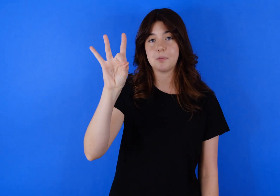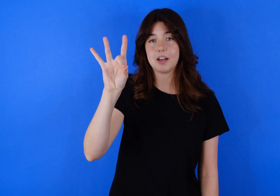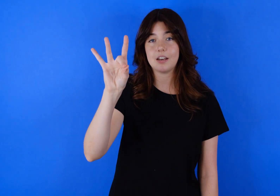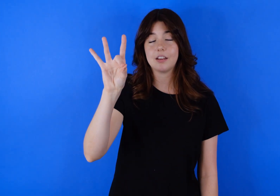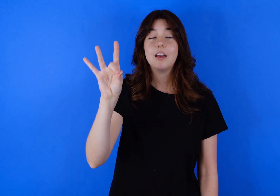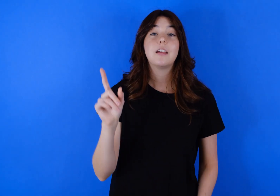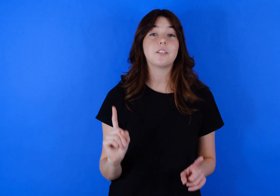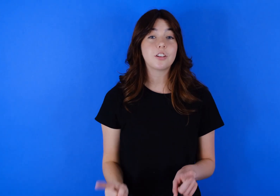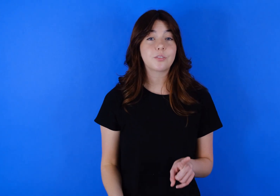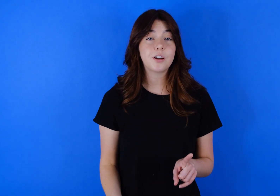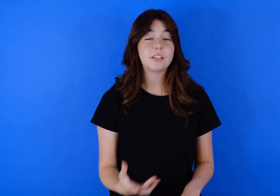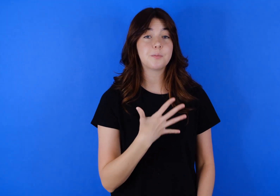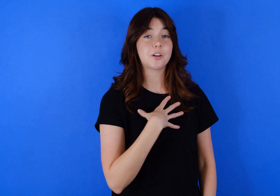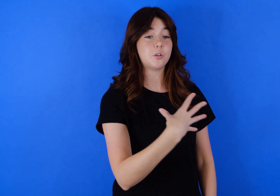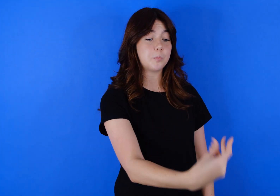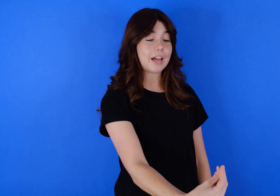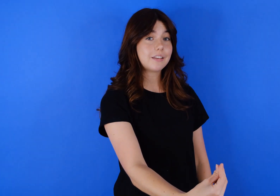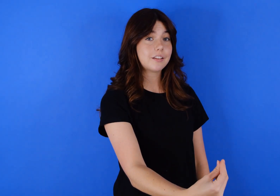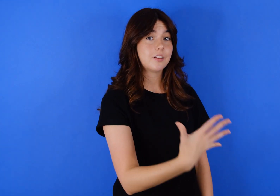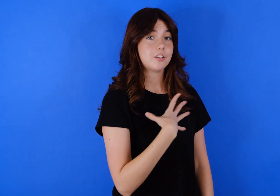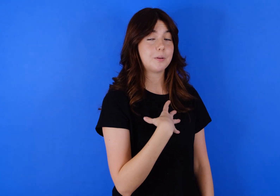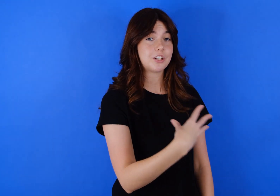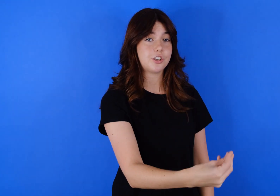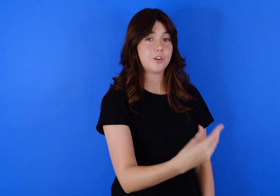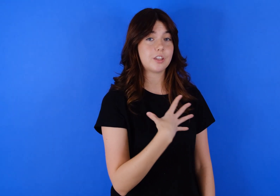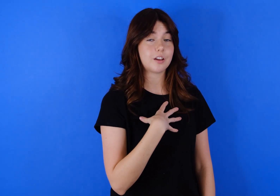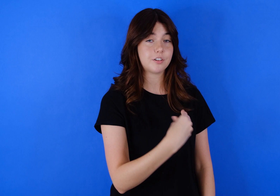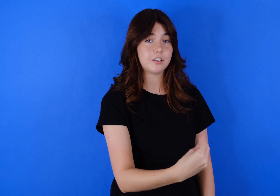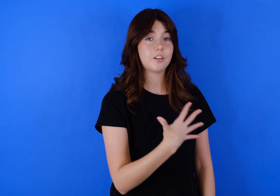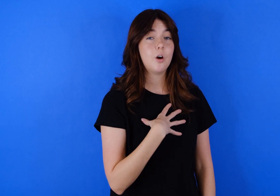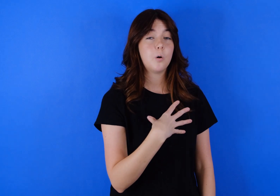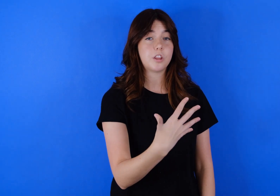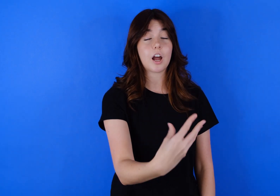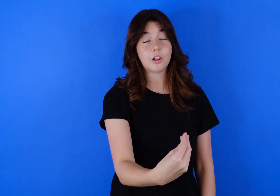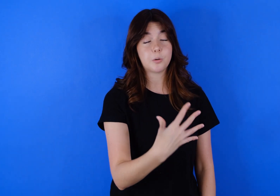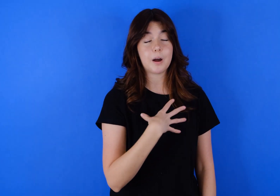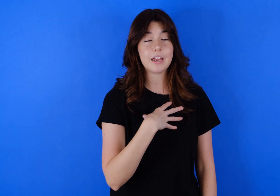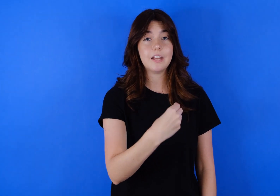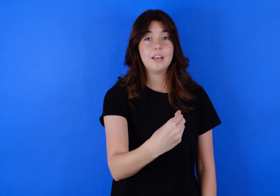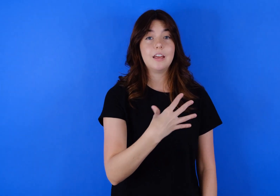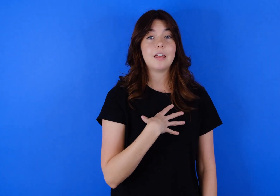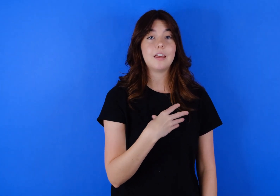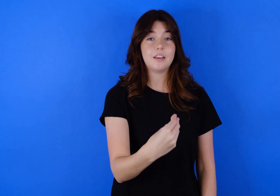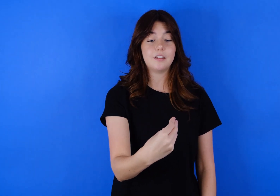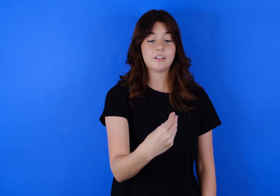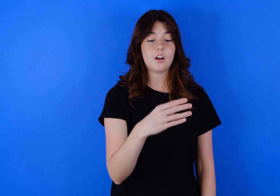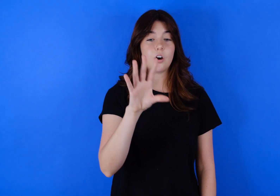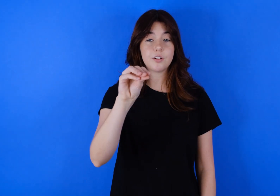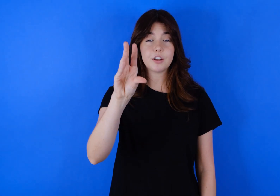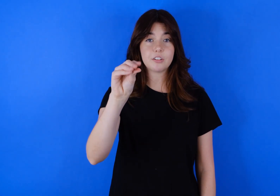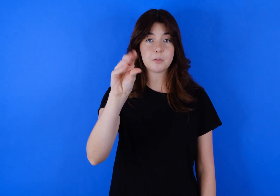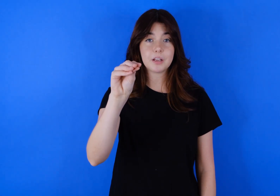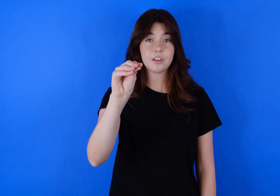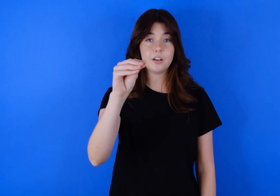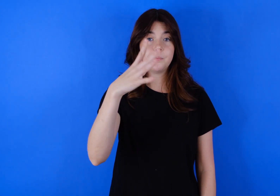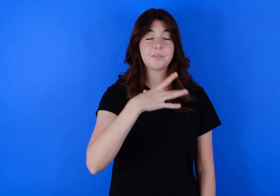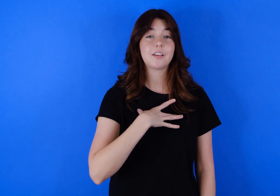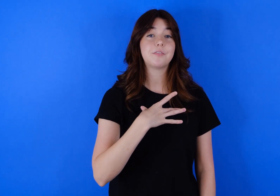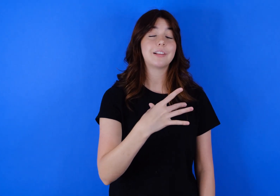8. This looks very similar to white, so make sure you note the difference. The color white is all your fingers come together. For